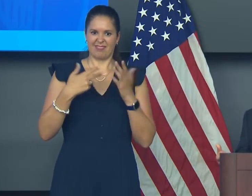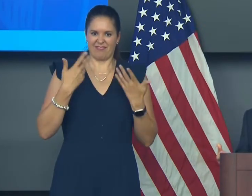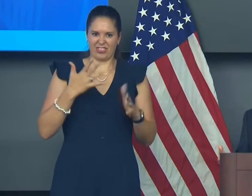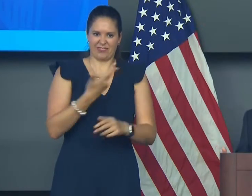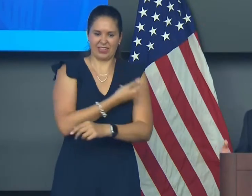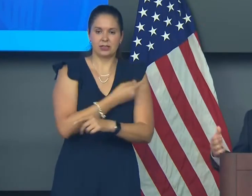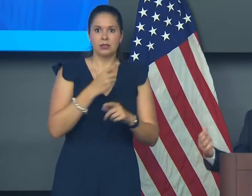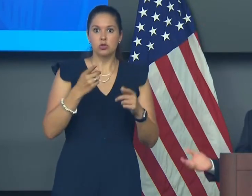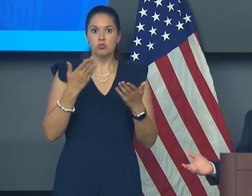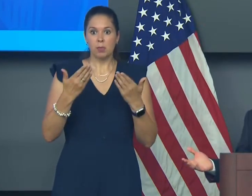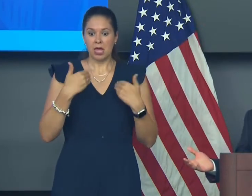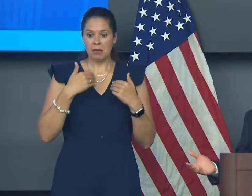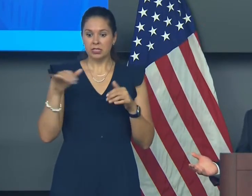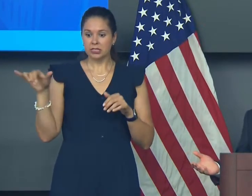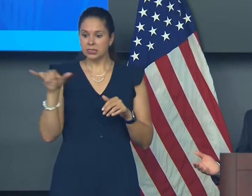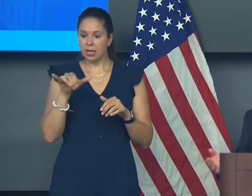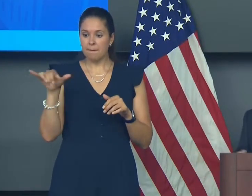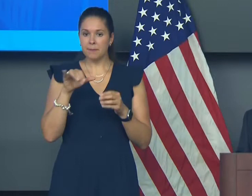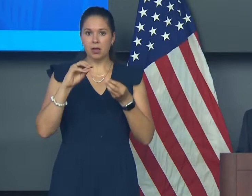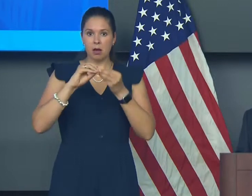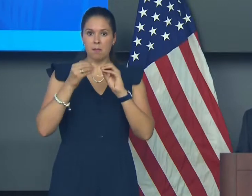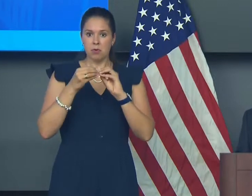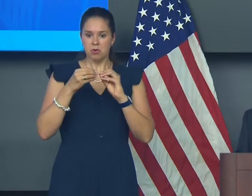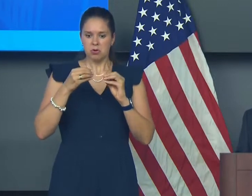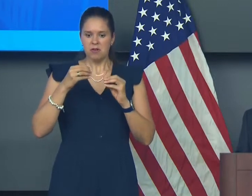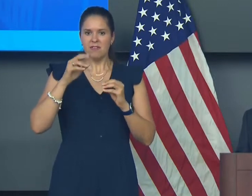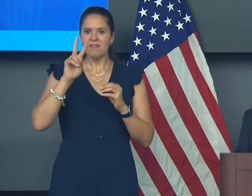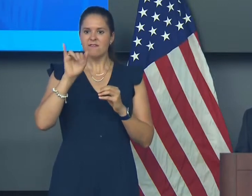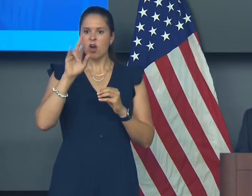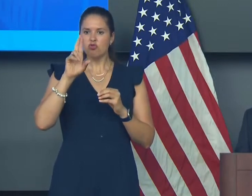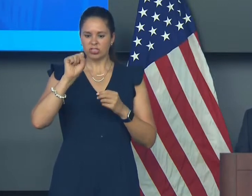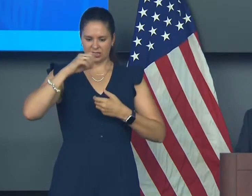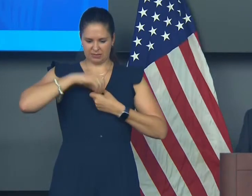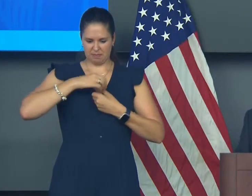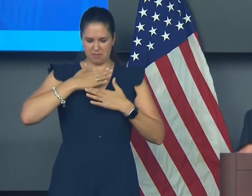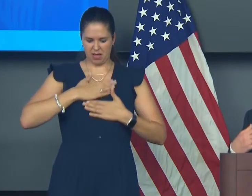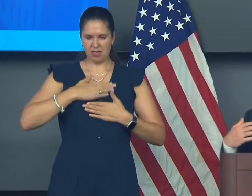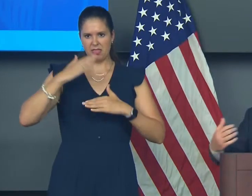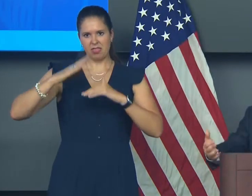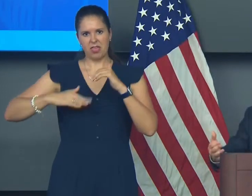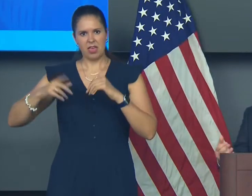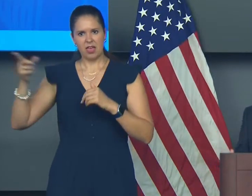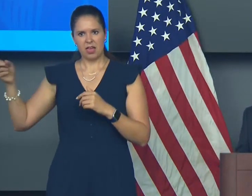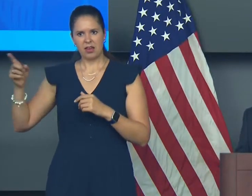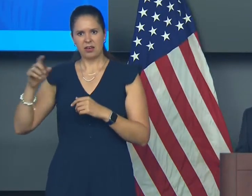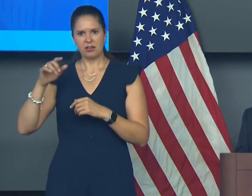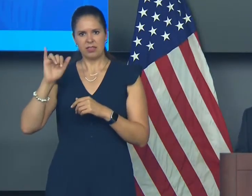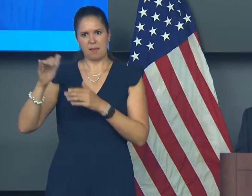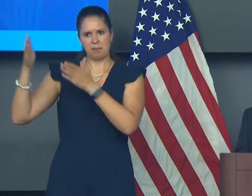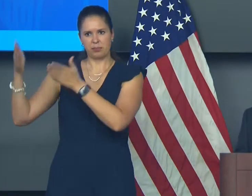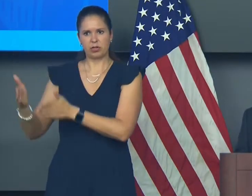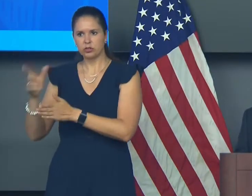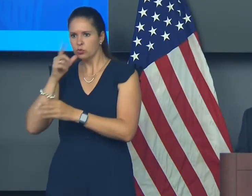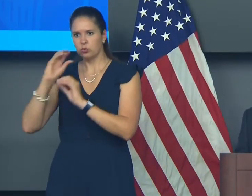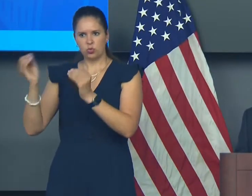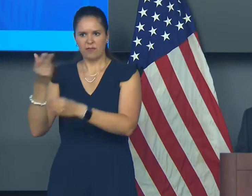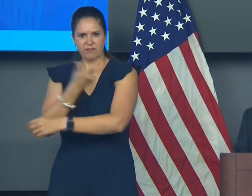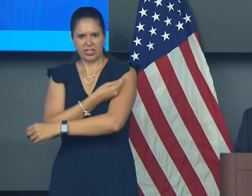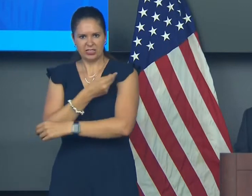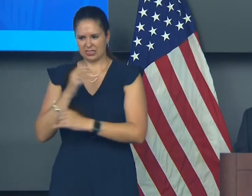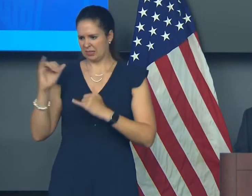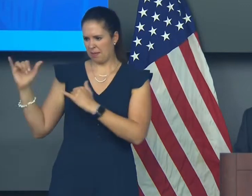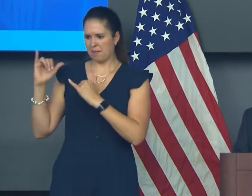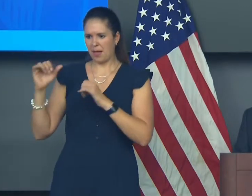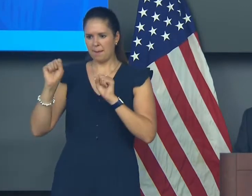much virus in your body as someone who's infected and not vaccinated at all. Meaning you're likely to be just as easy to spread that virus, at least in the first couple of